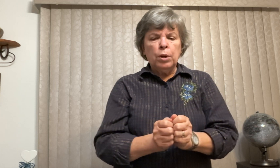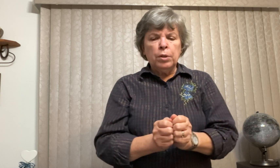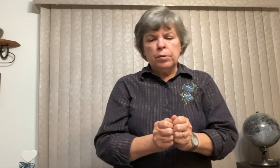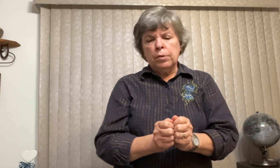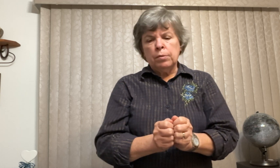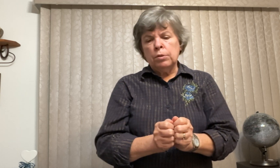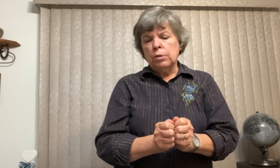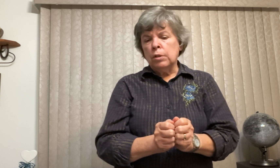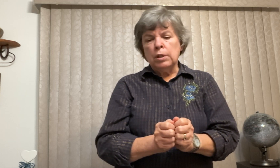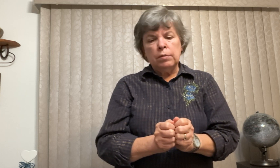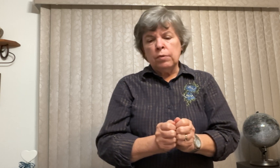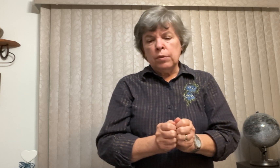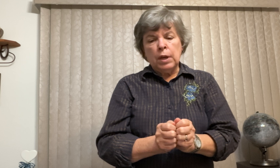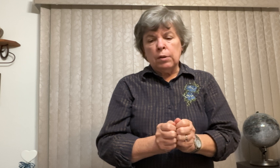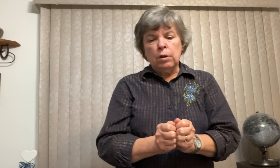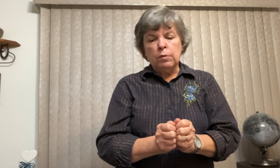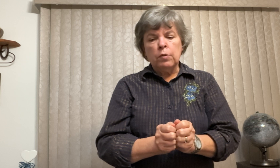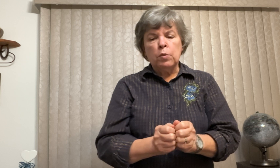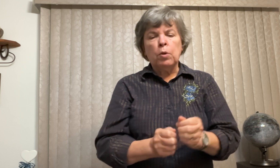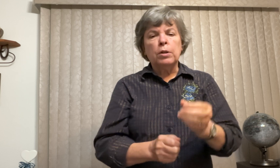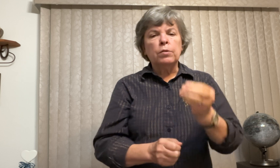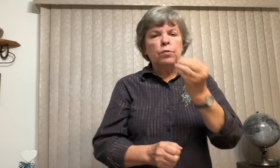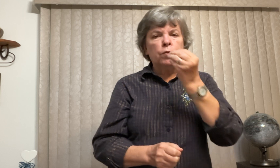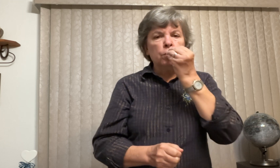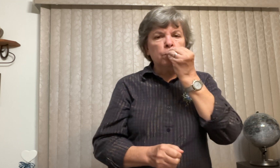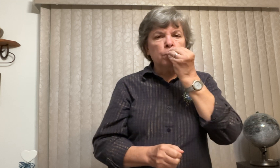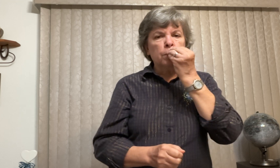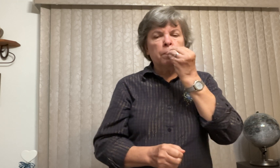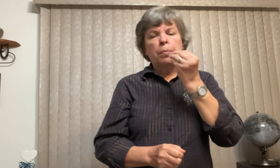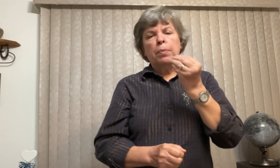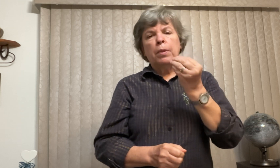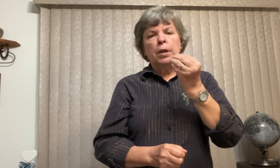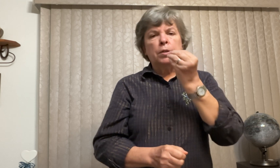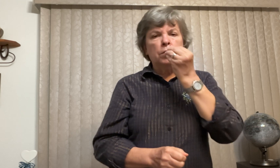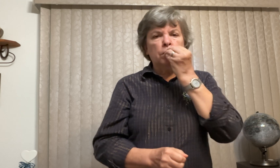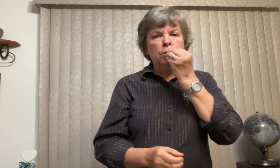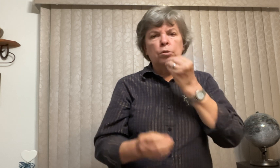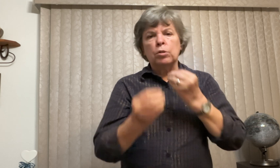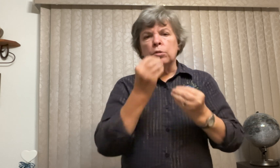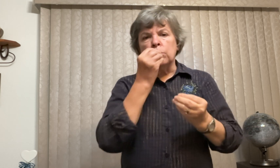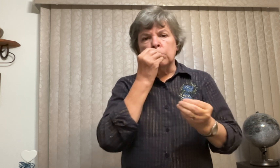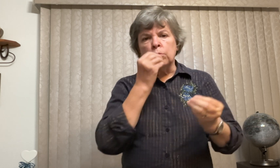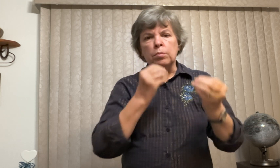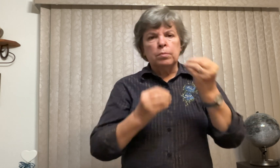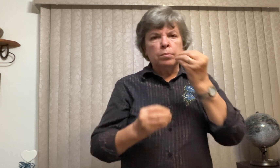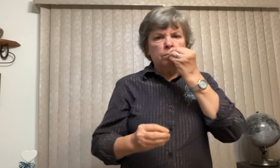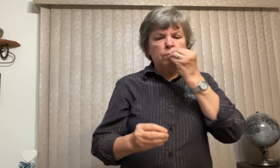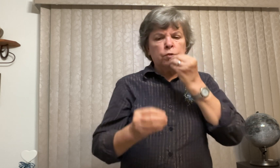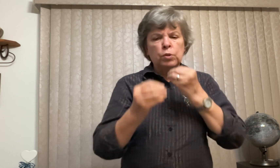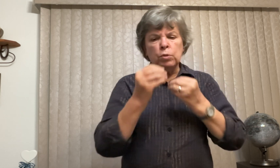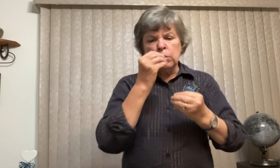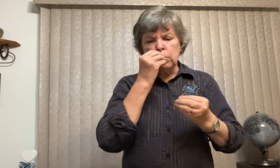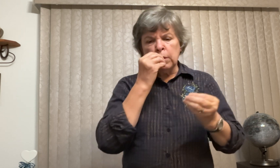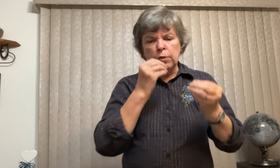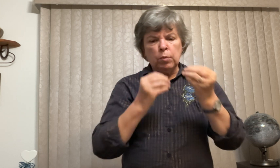with, you could leave that off if you want, food. And you could do food this way if you want